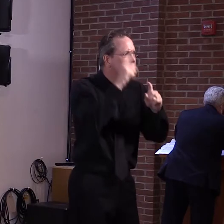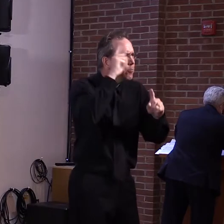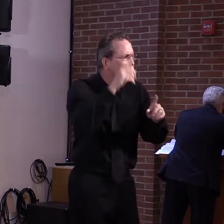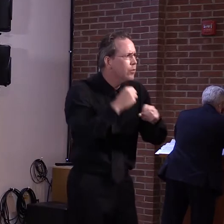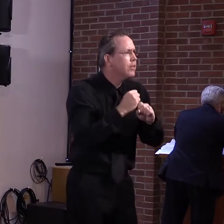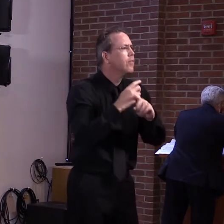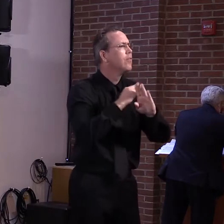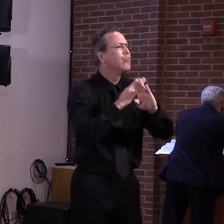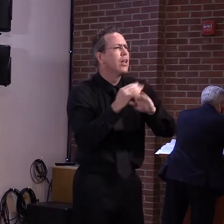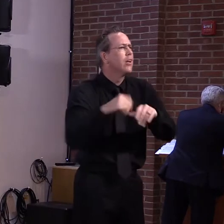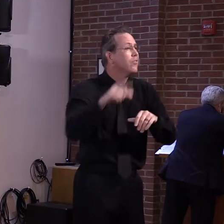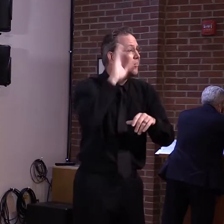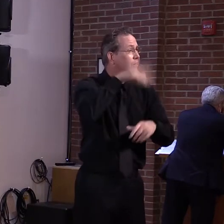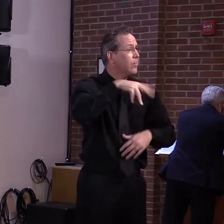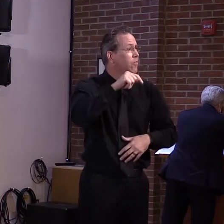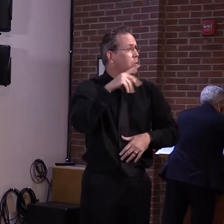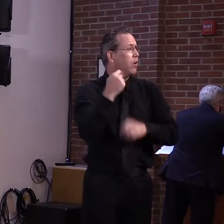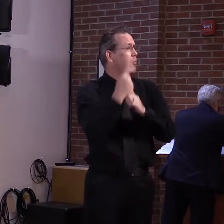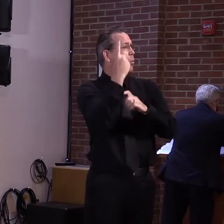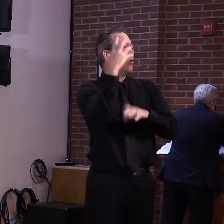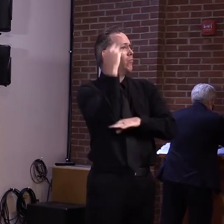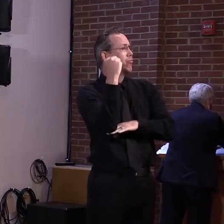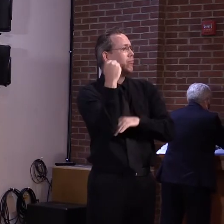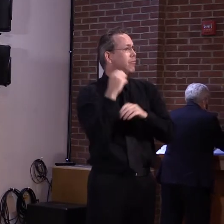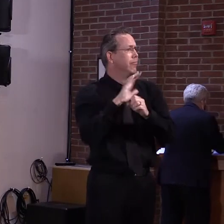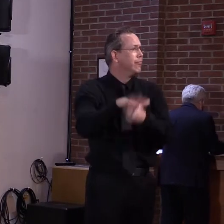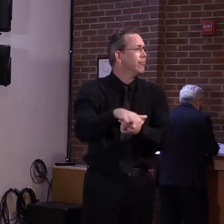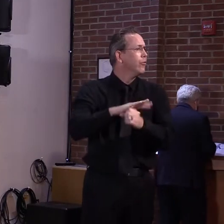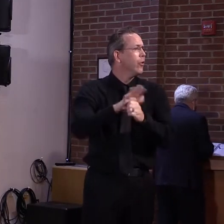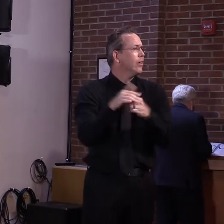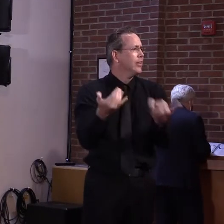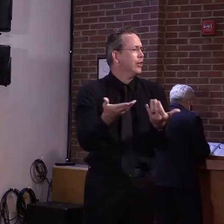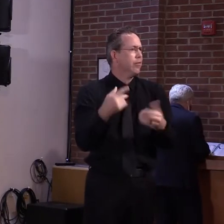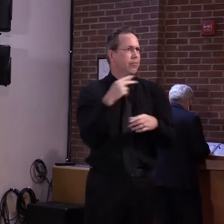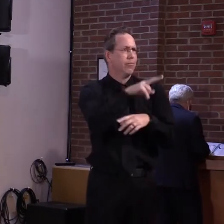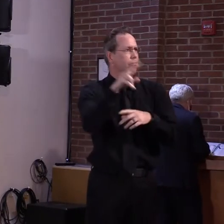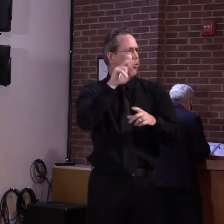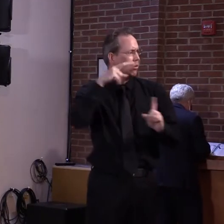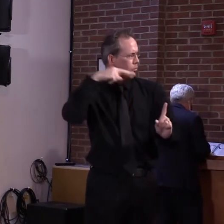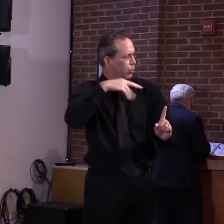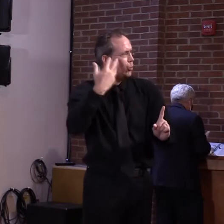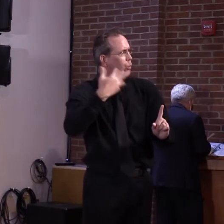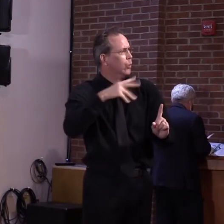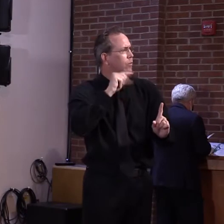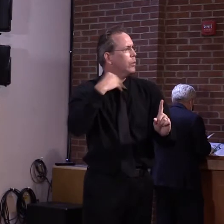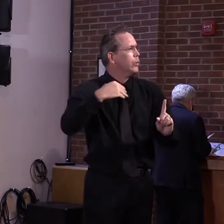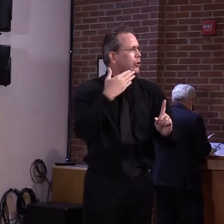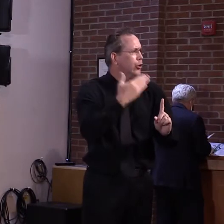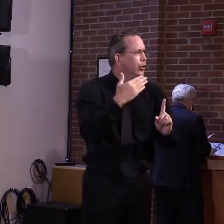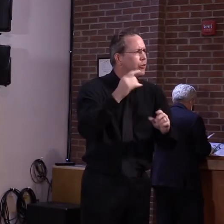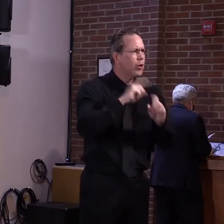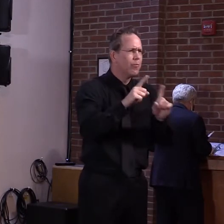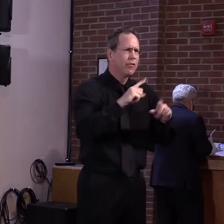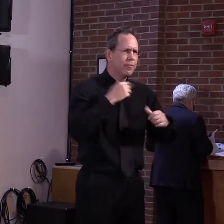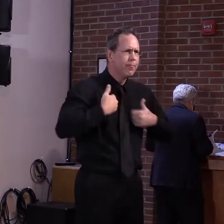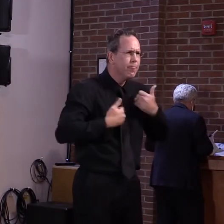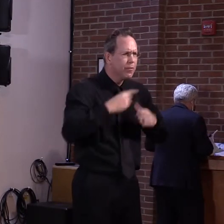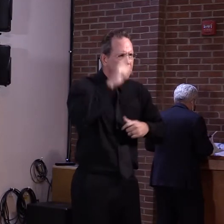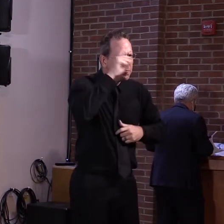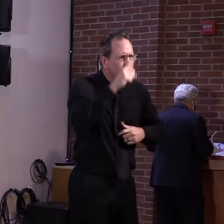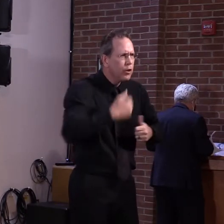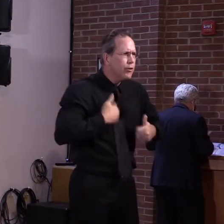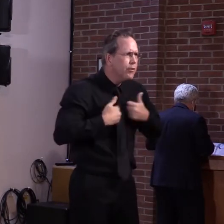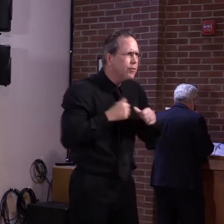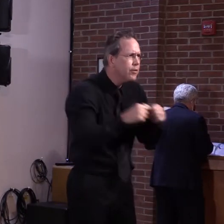said on Tuesday, that can change very quickly if we aren't smart and vigilant. So this weekend, I urge